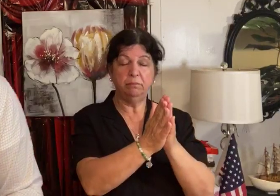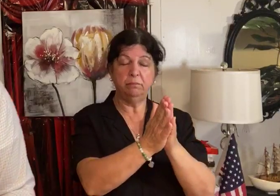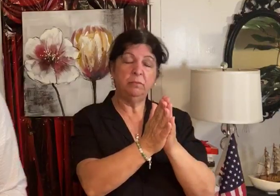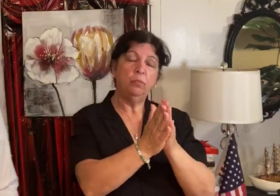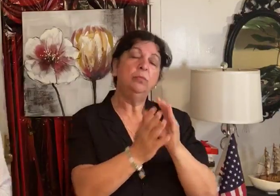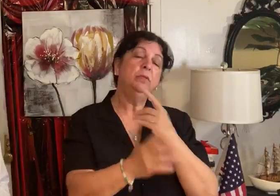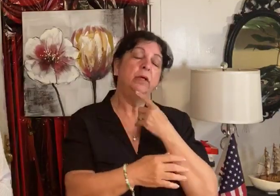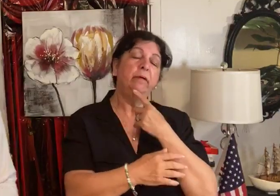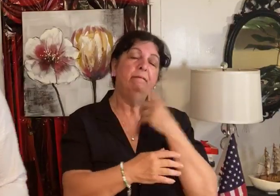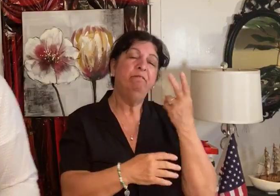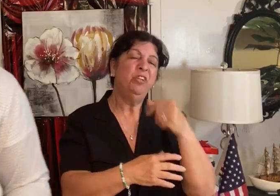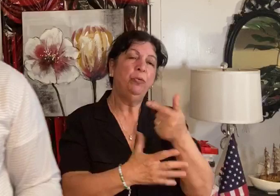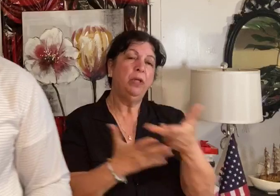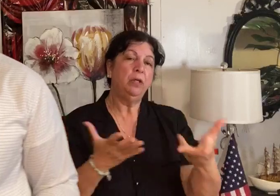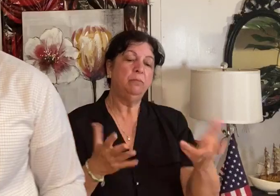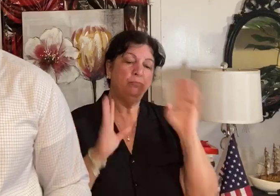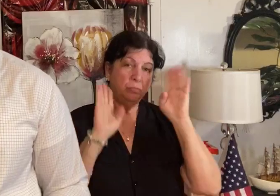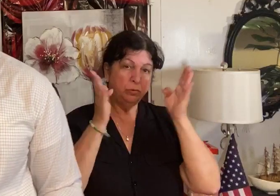couple things to your attention.